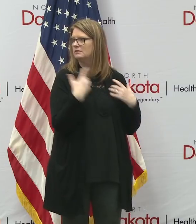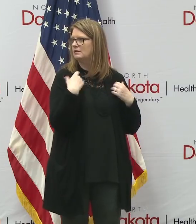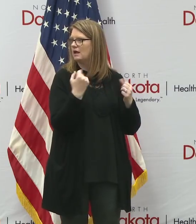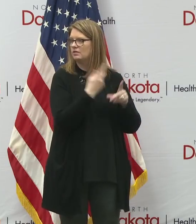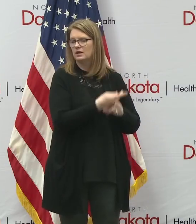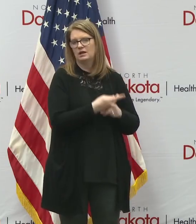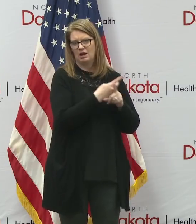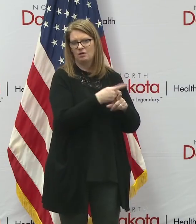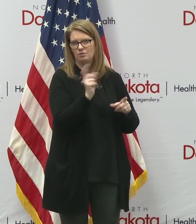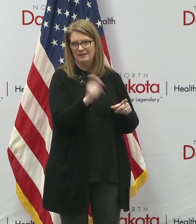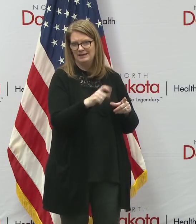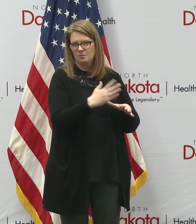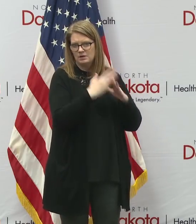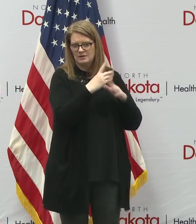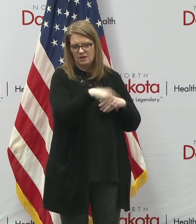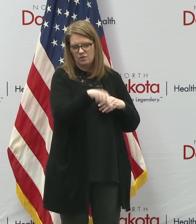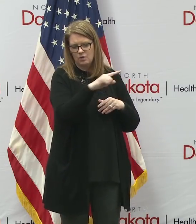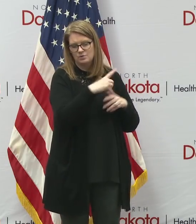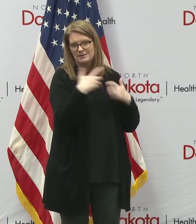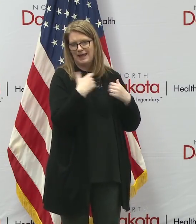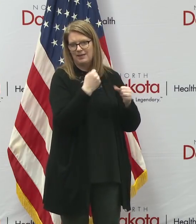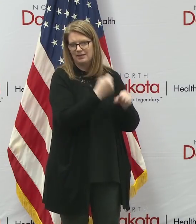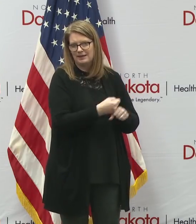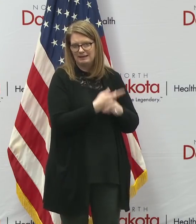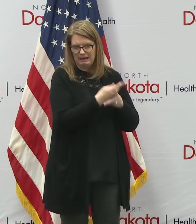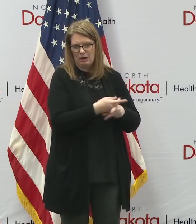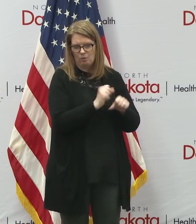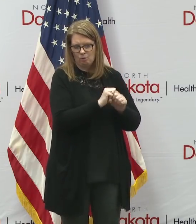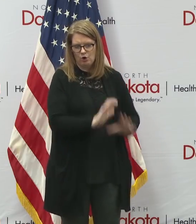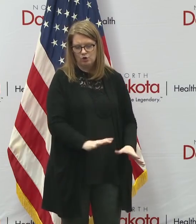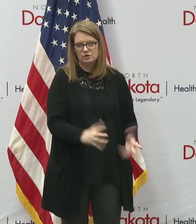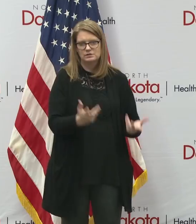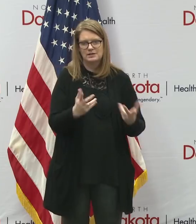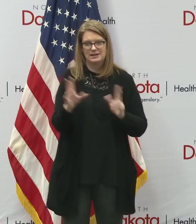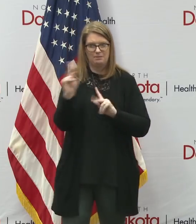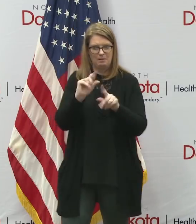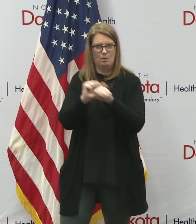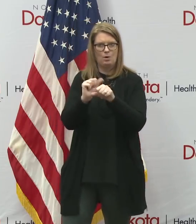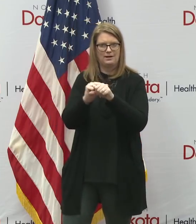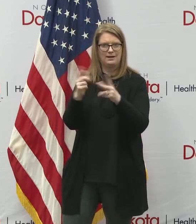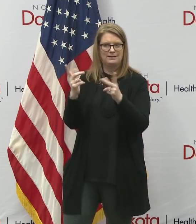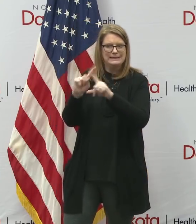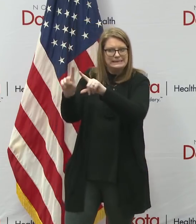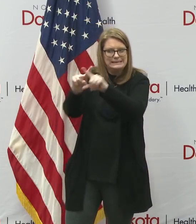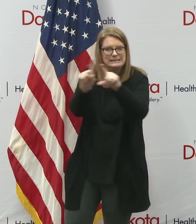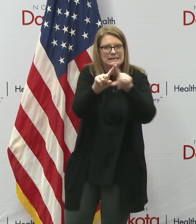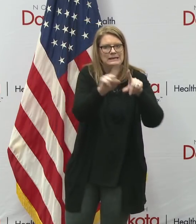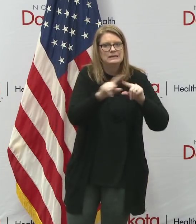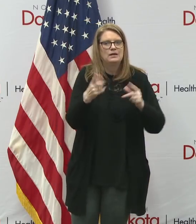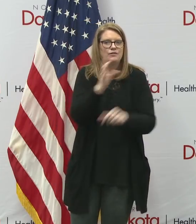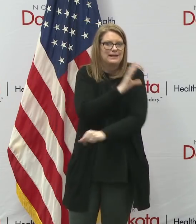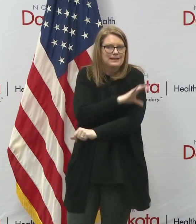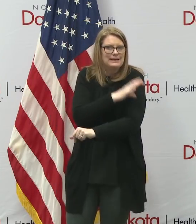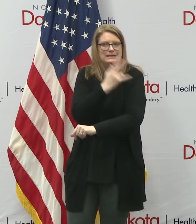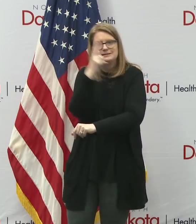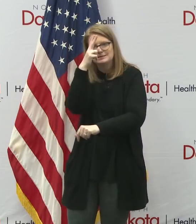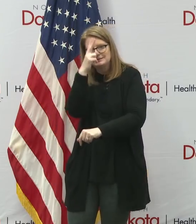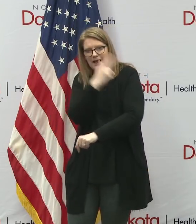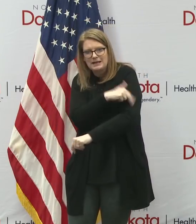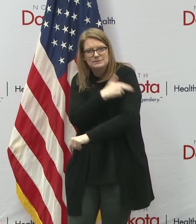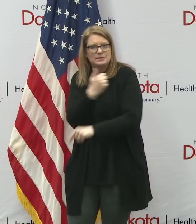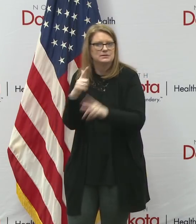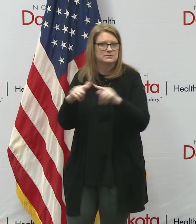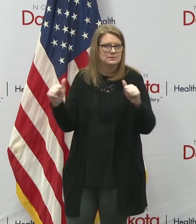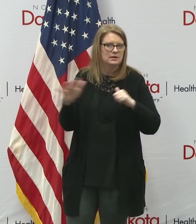those frontline healthcare workers. We got to protect the people in our facilities. So we want to really keep focusing on that. And